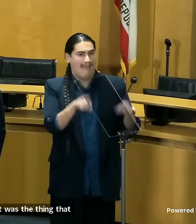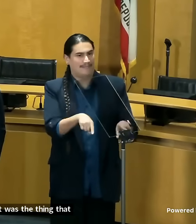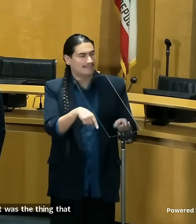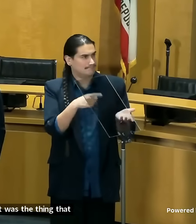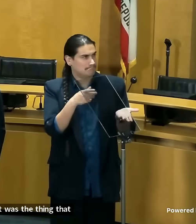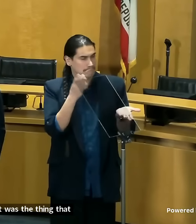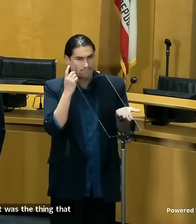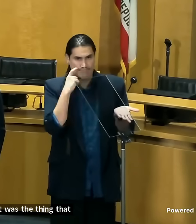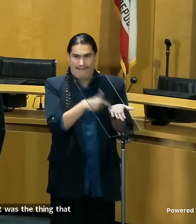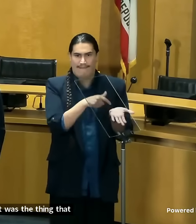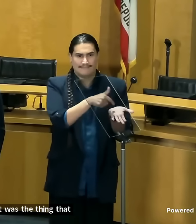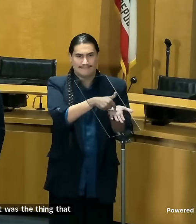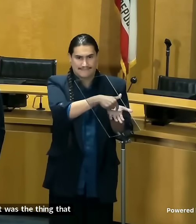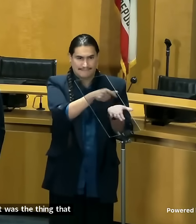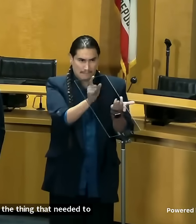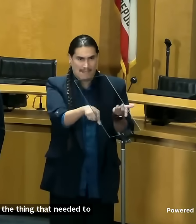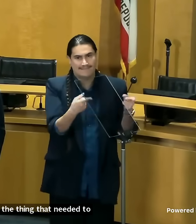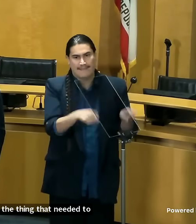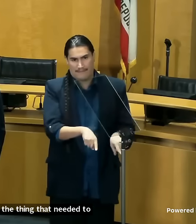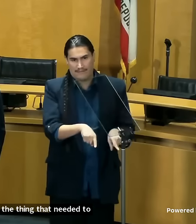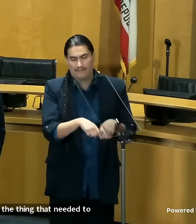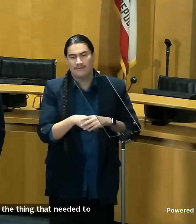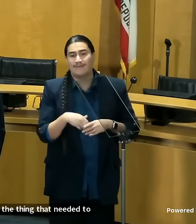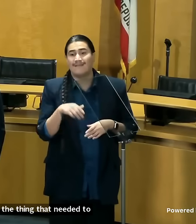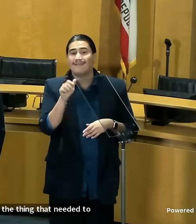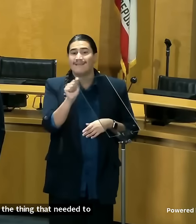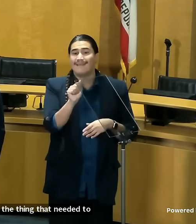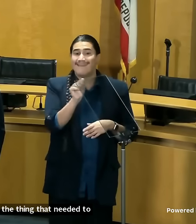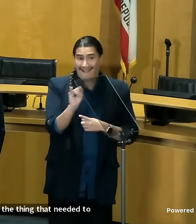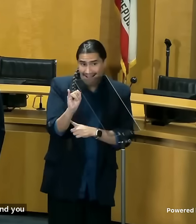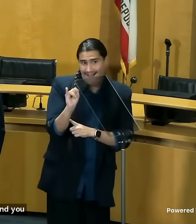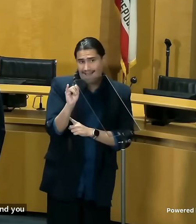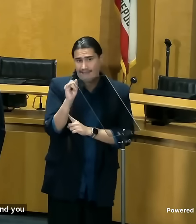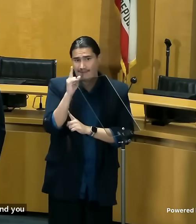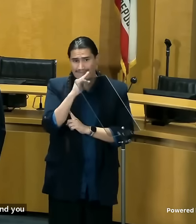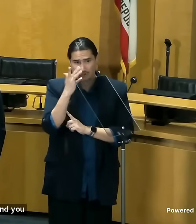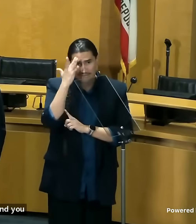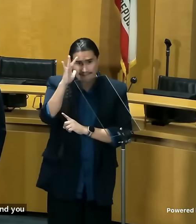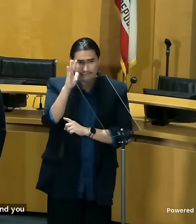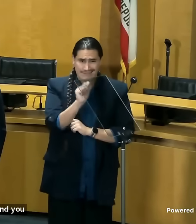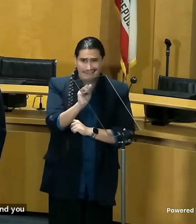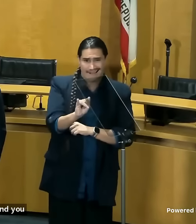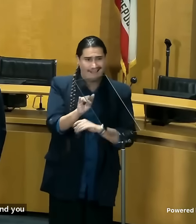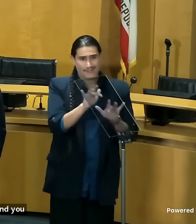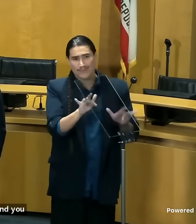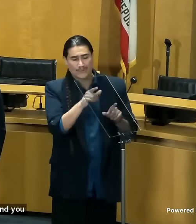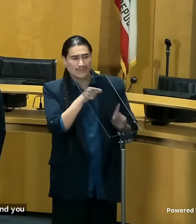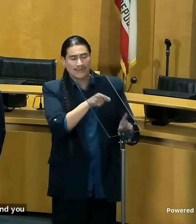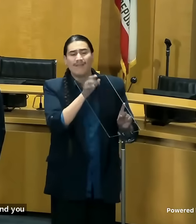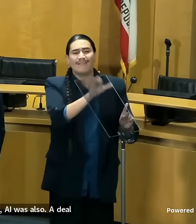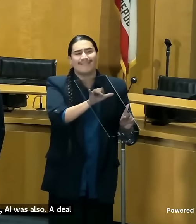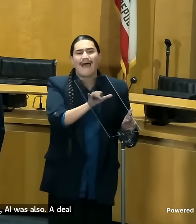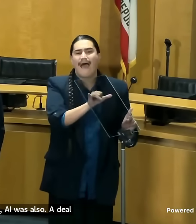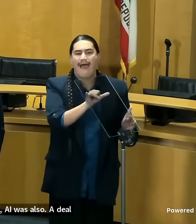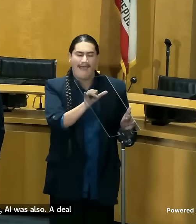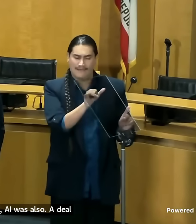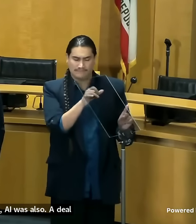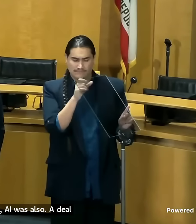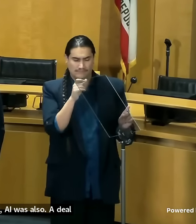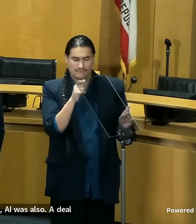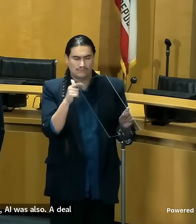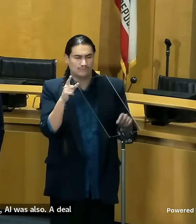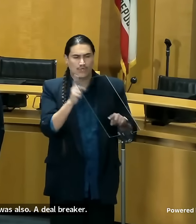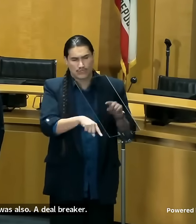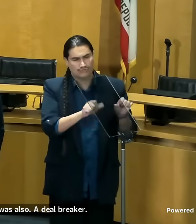happen. And, you know, AI was also a deal breaker. If we didn't